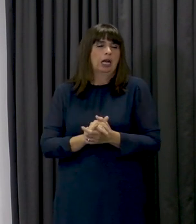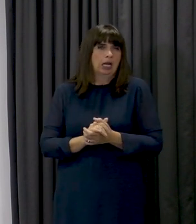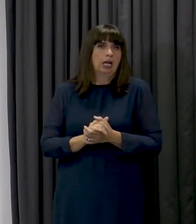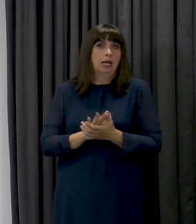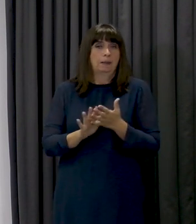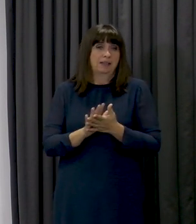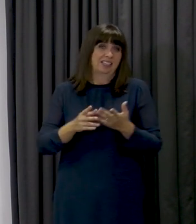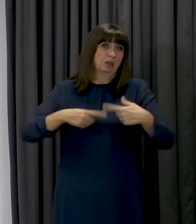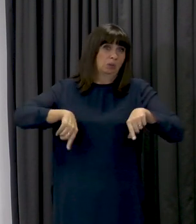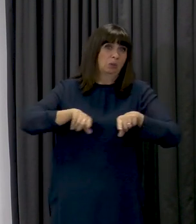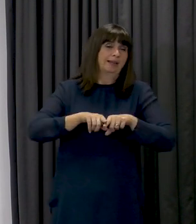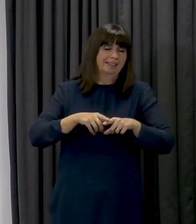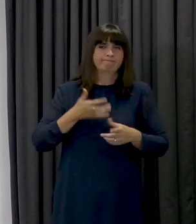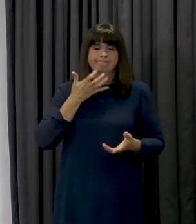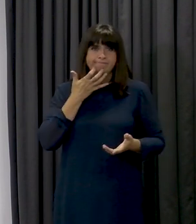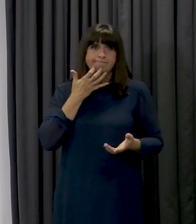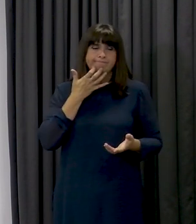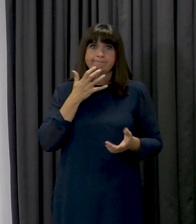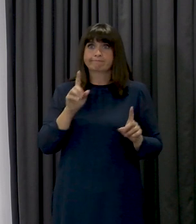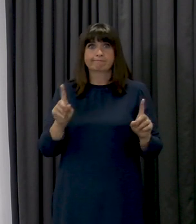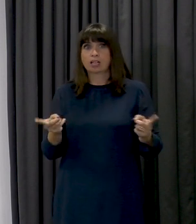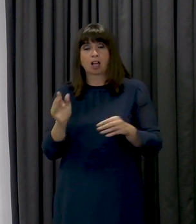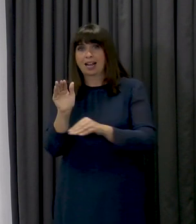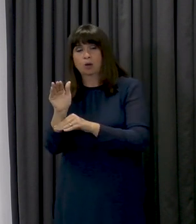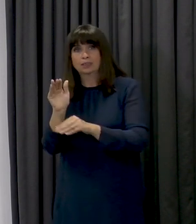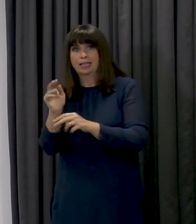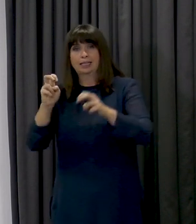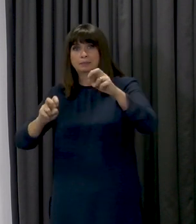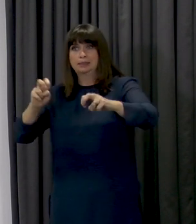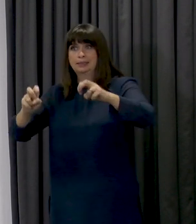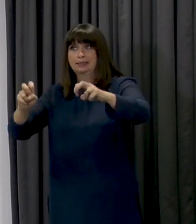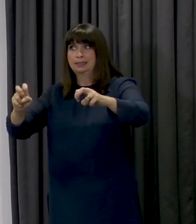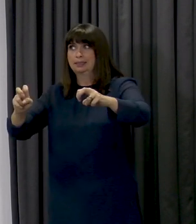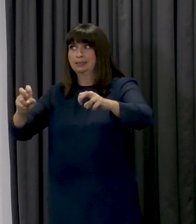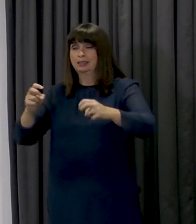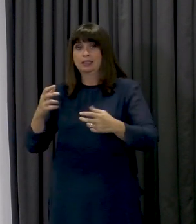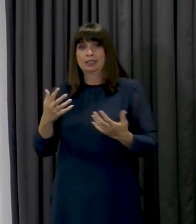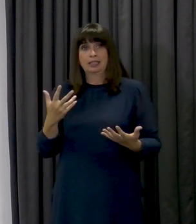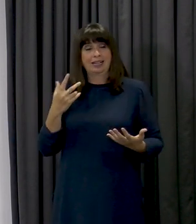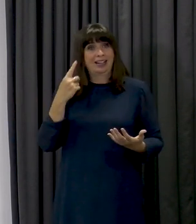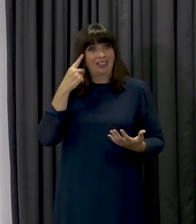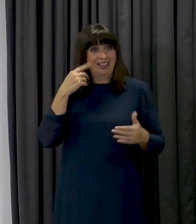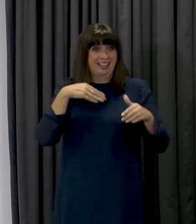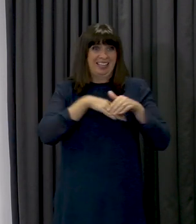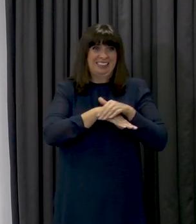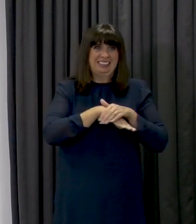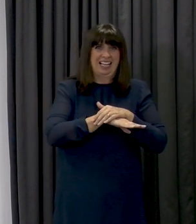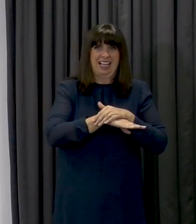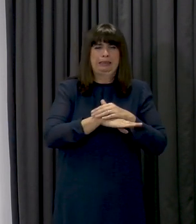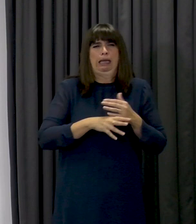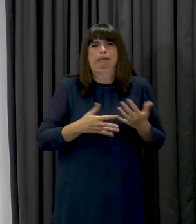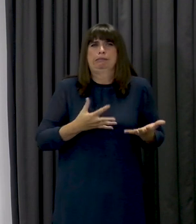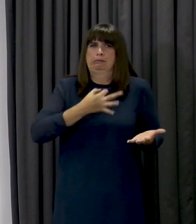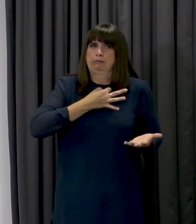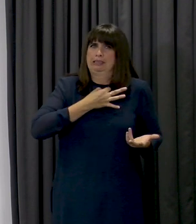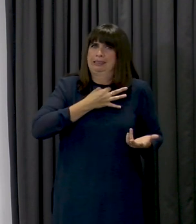on us all, when we aren't able to be outside as much, to behave inside in a way that mitigates the additional